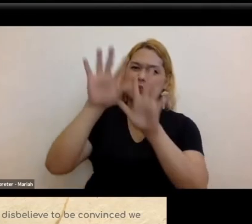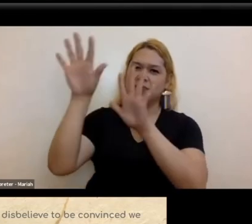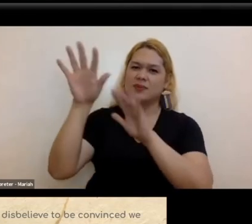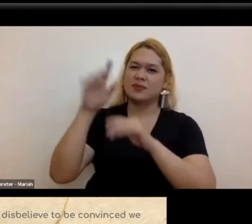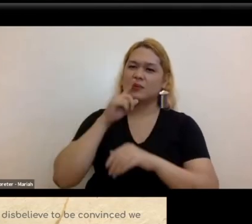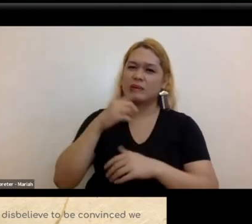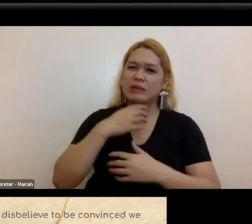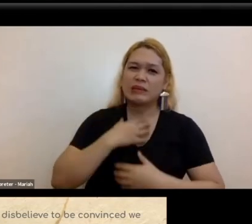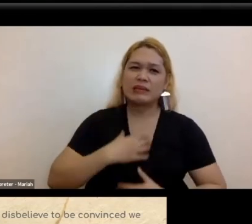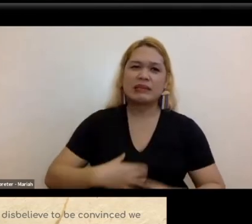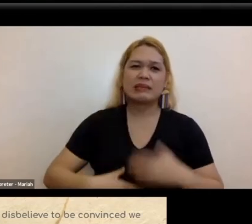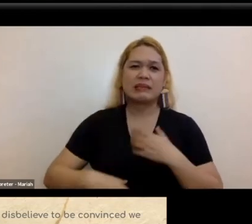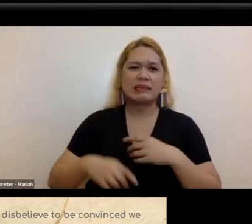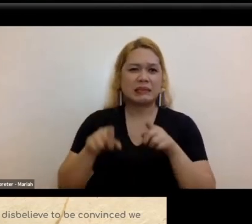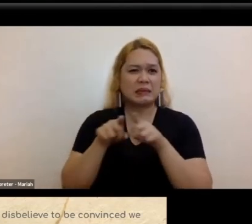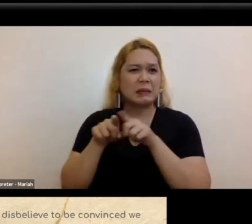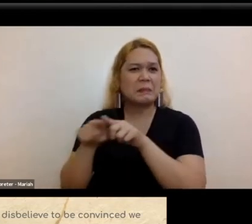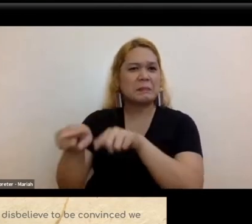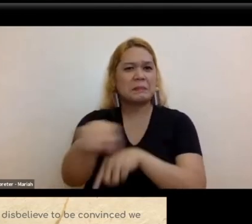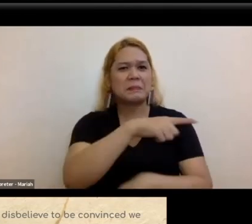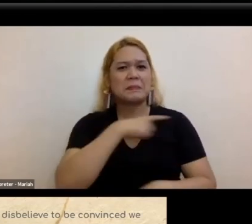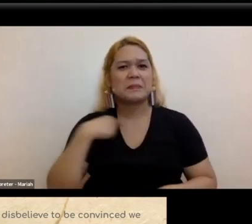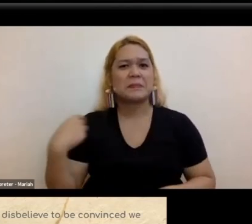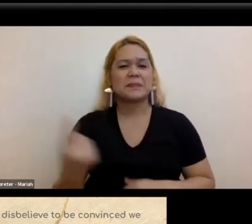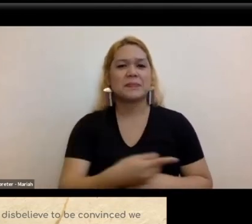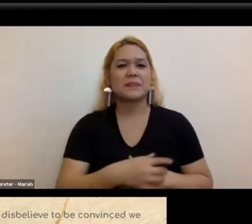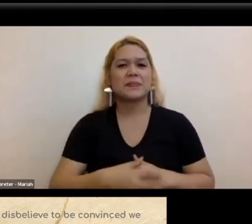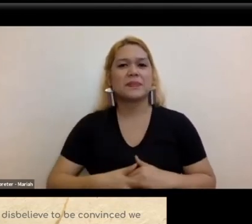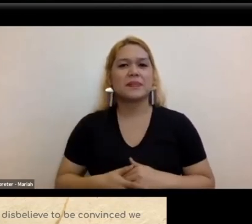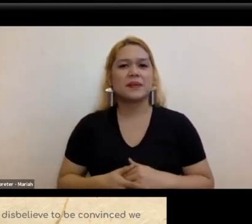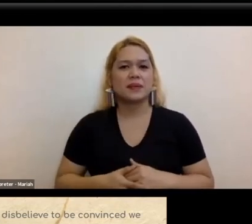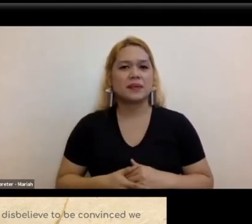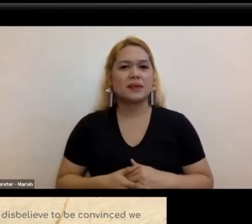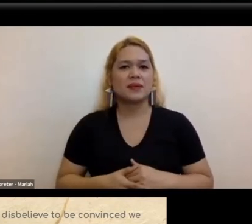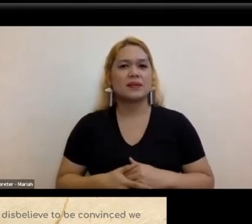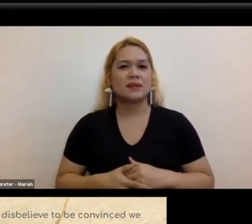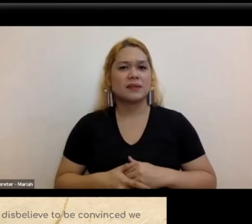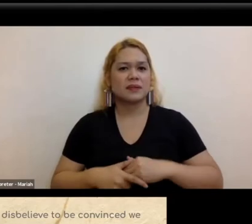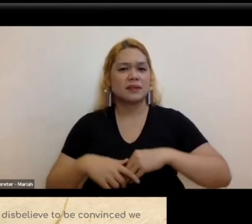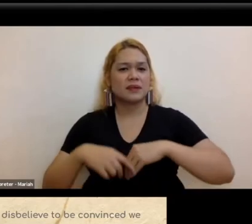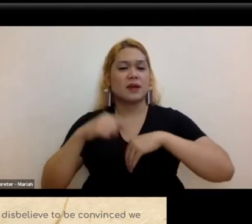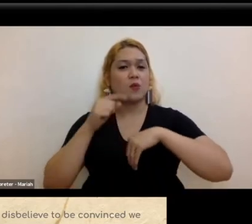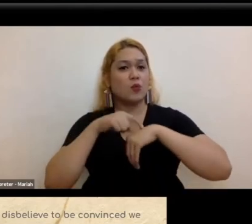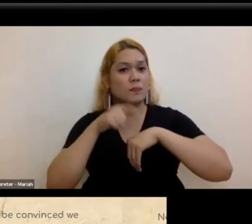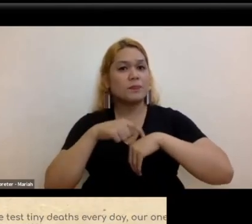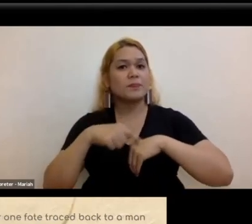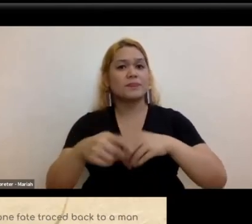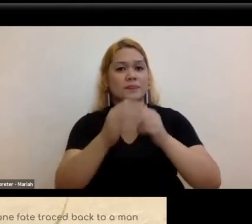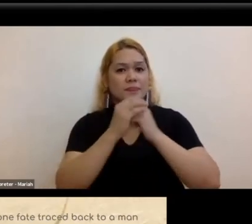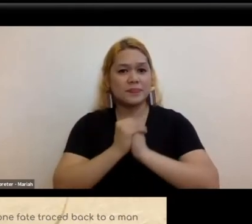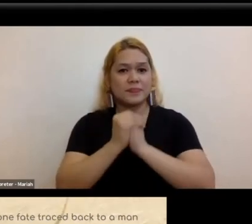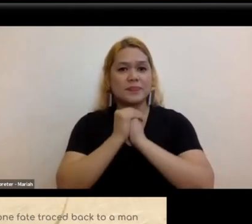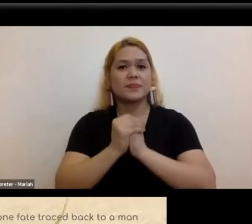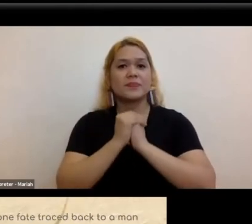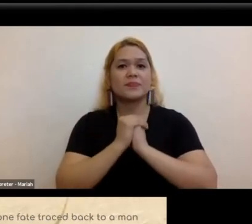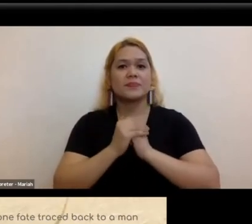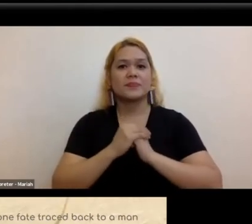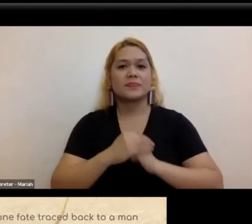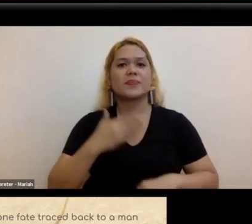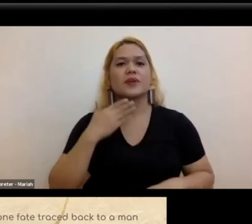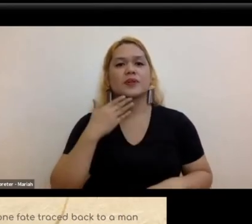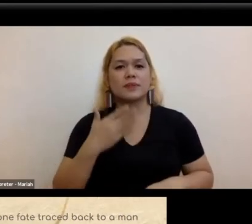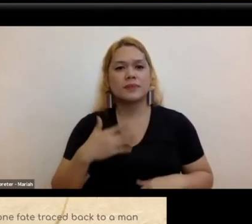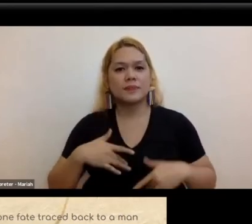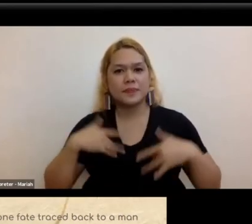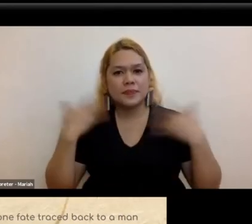That time we worshipped was when some of us lived best. Now we test tiny deaths every